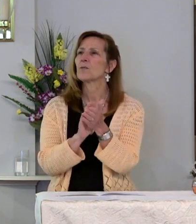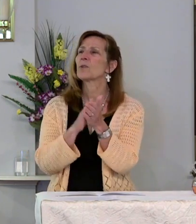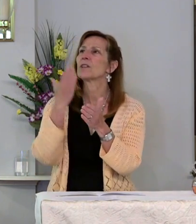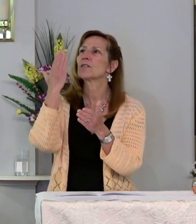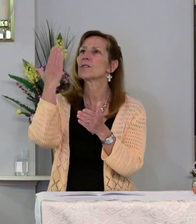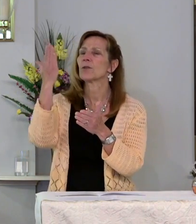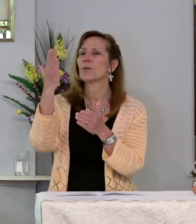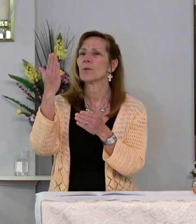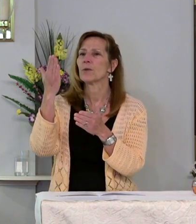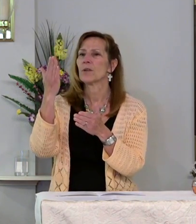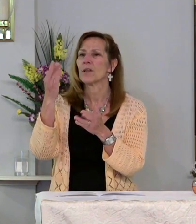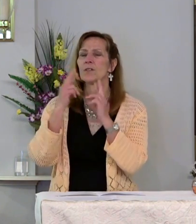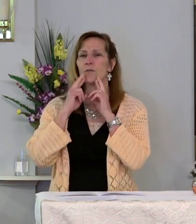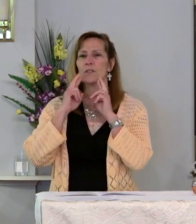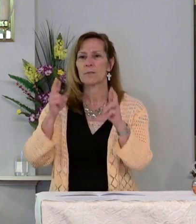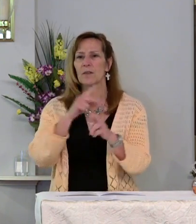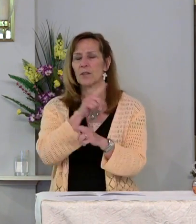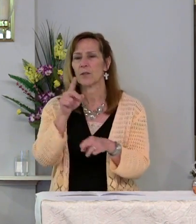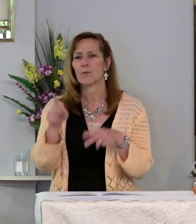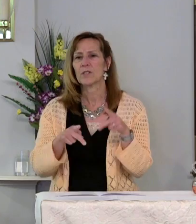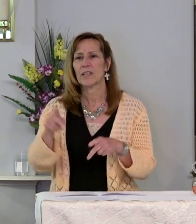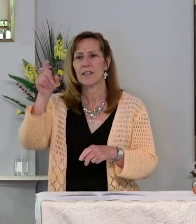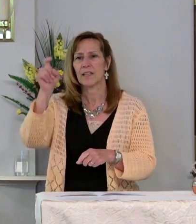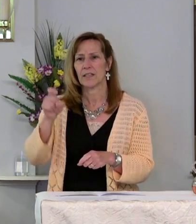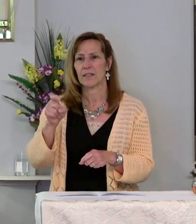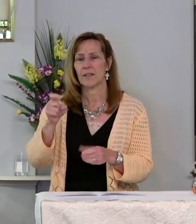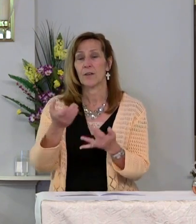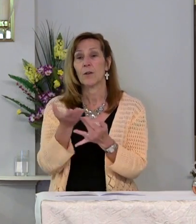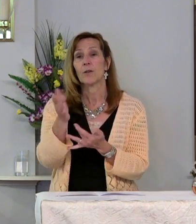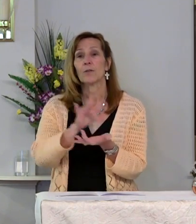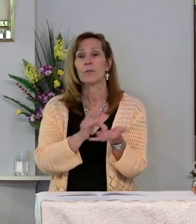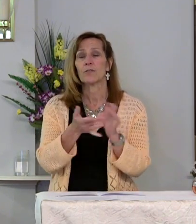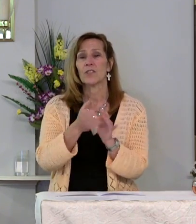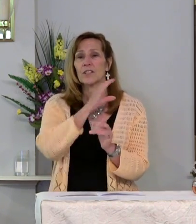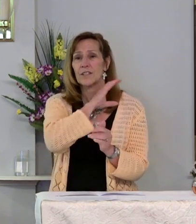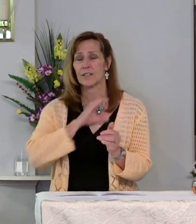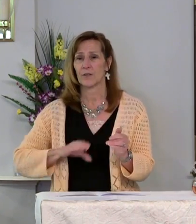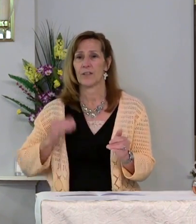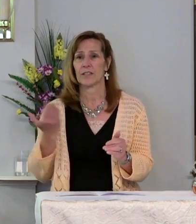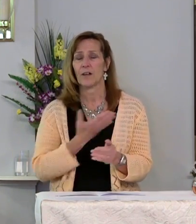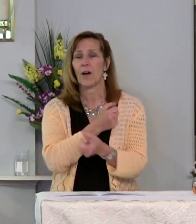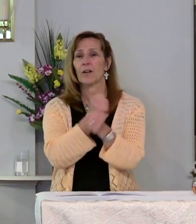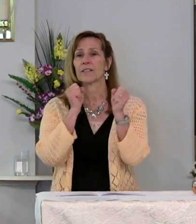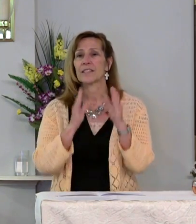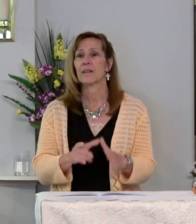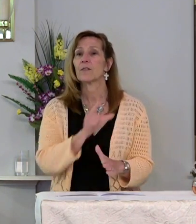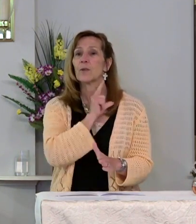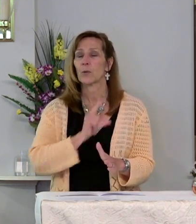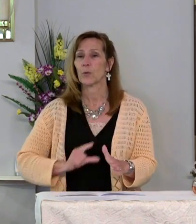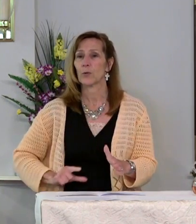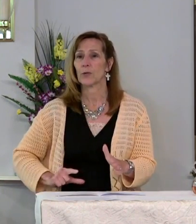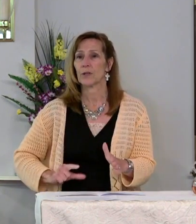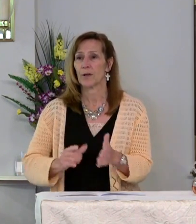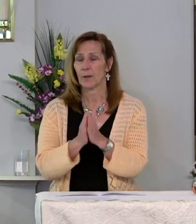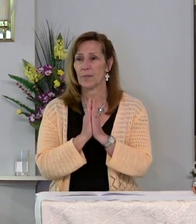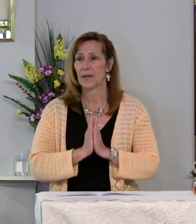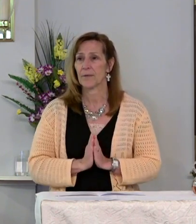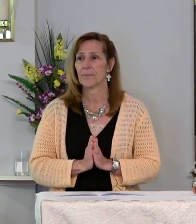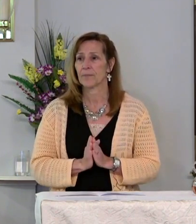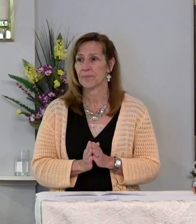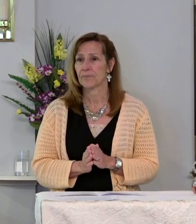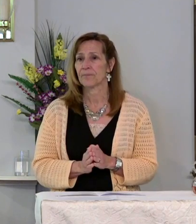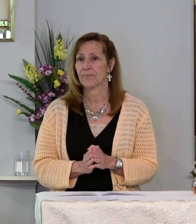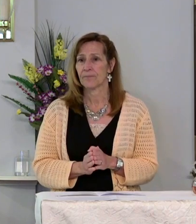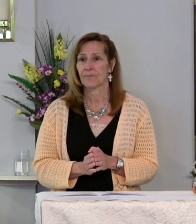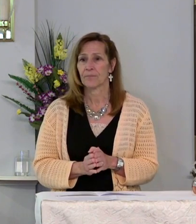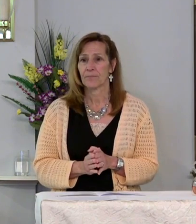you and to respond to those in need. Through Jesus Christ, our Savior and Lord. Amen.